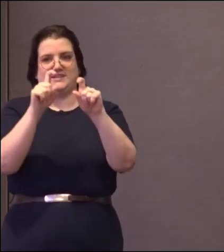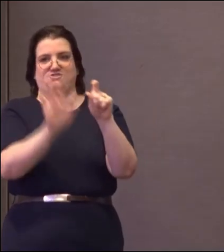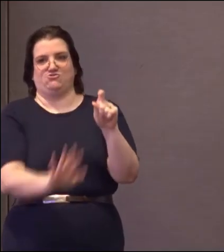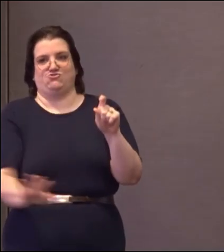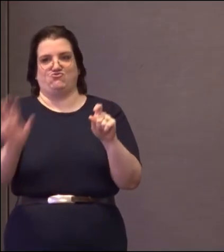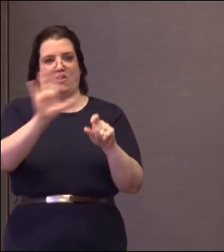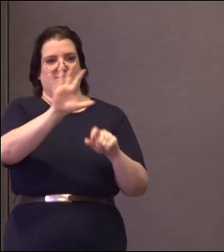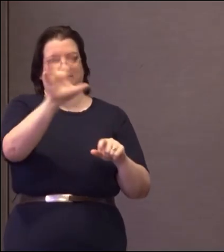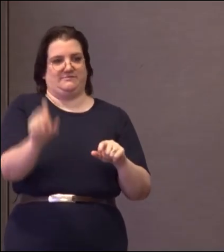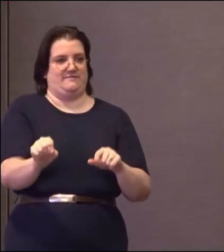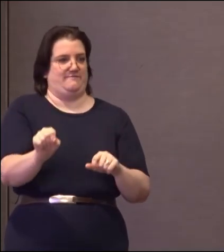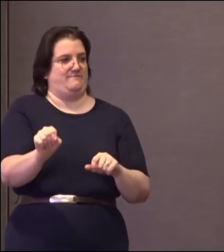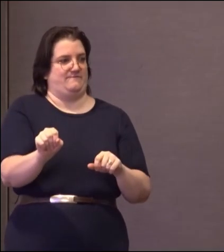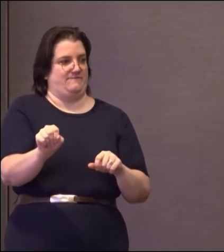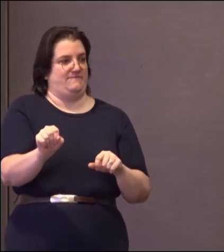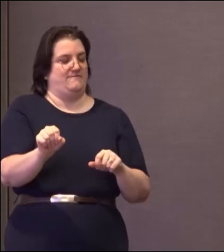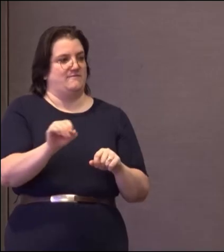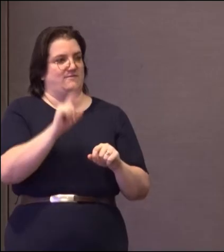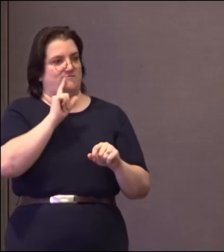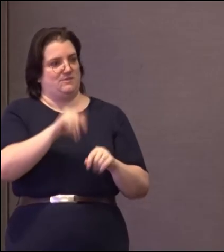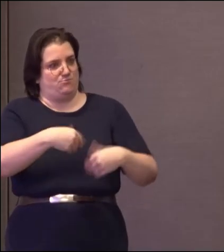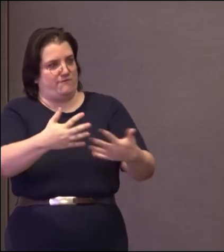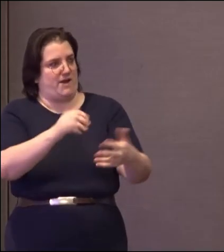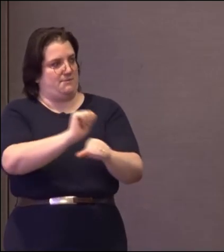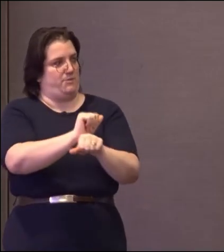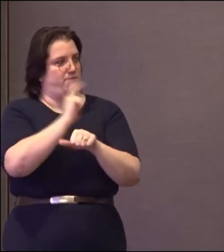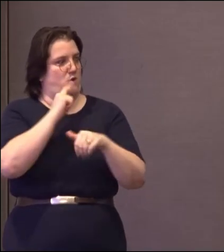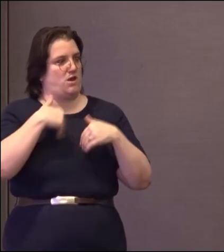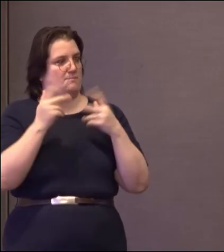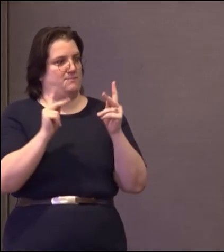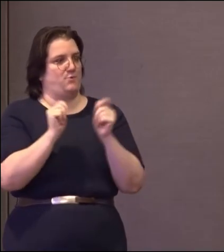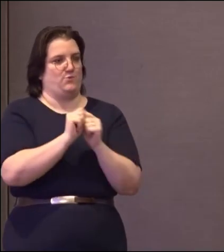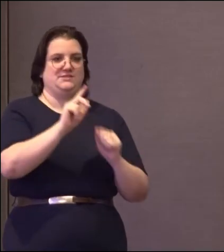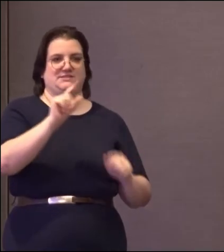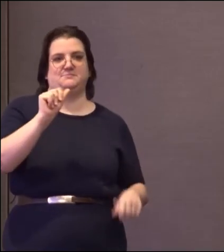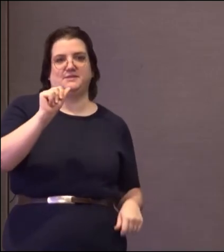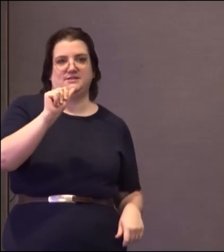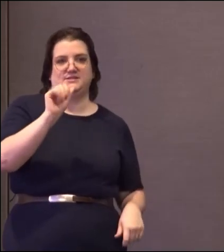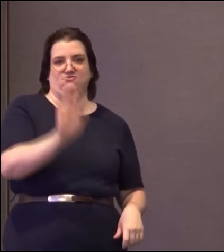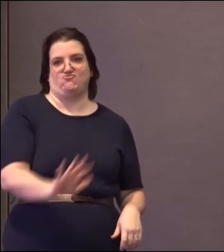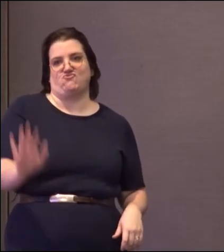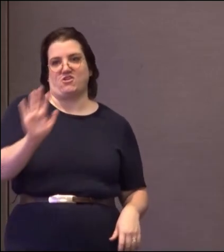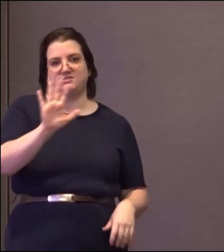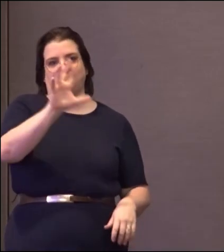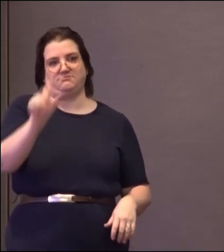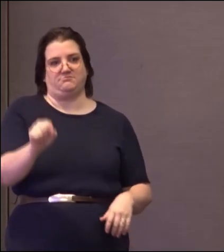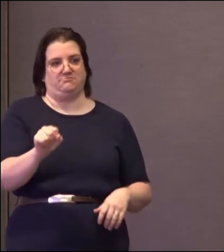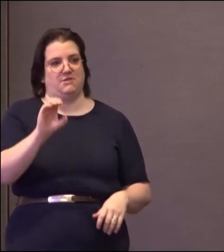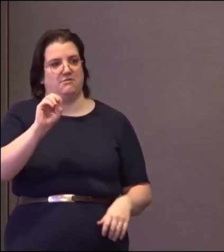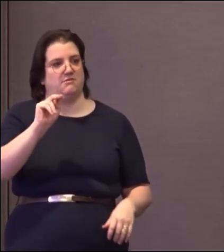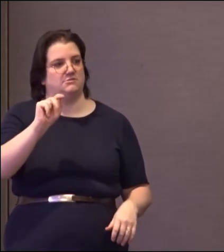continent and really provide employment for young people with disabilities across the continent.